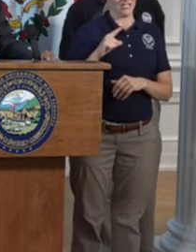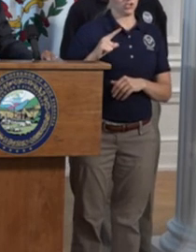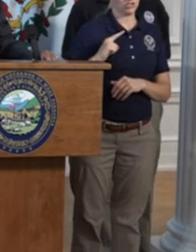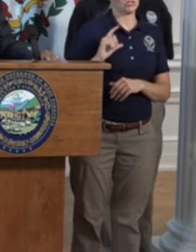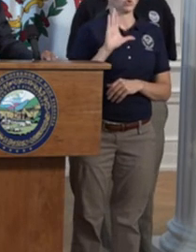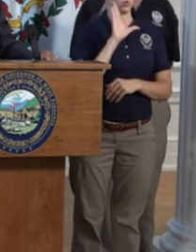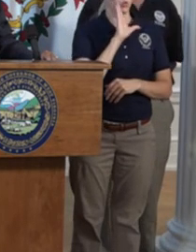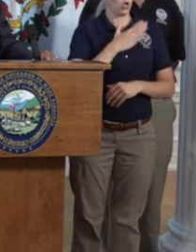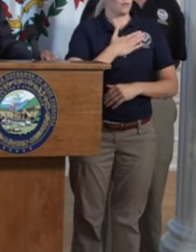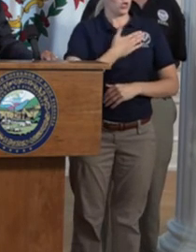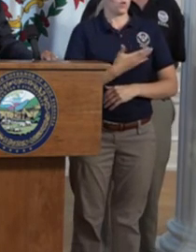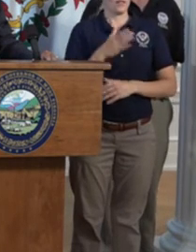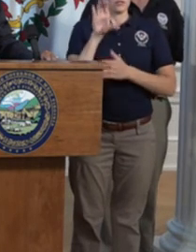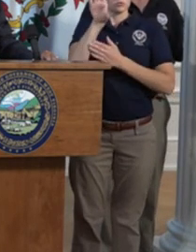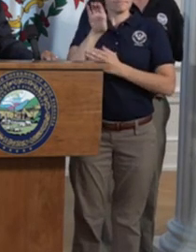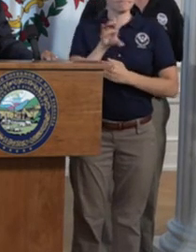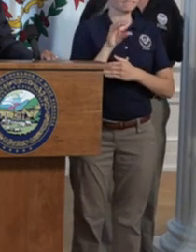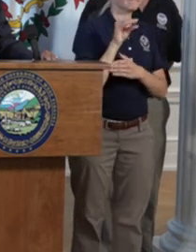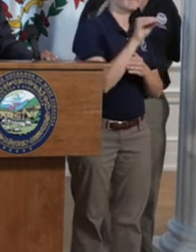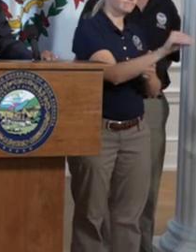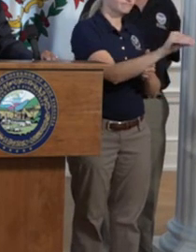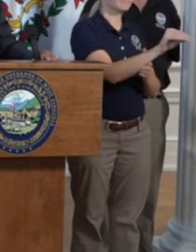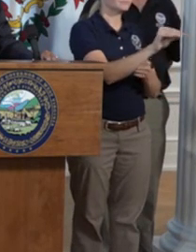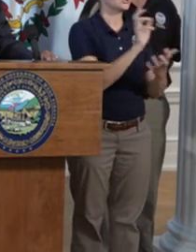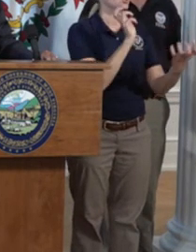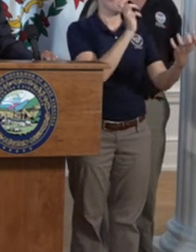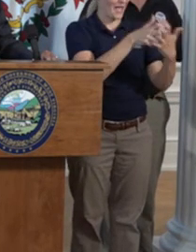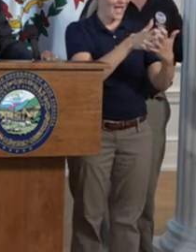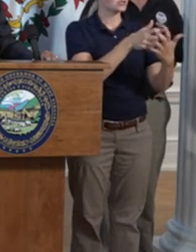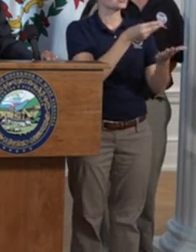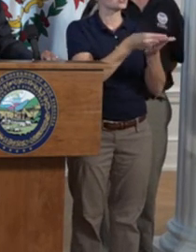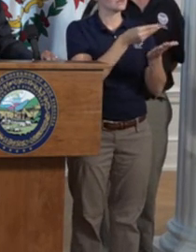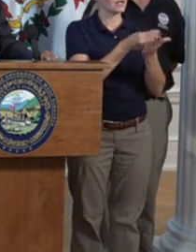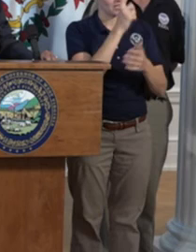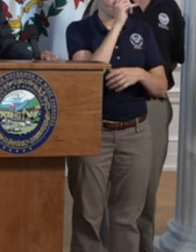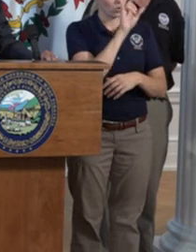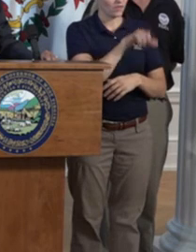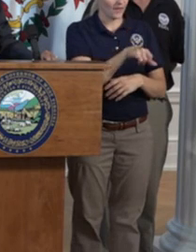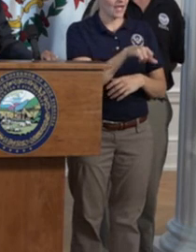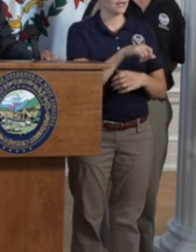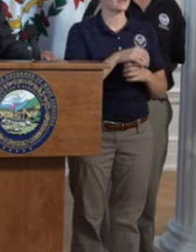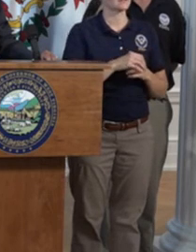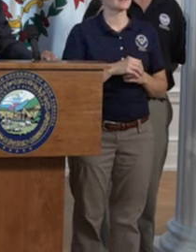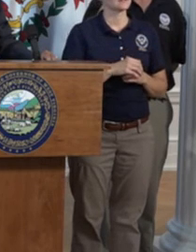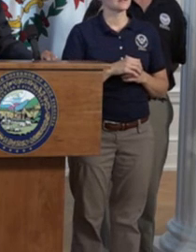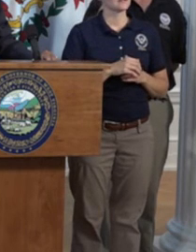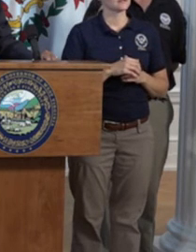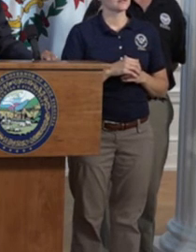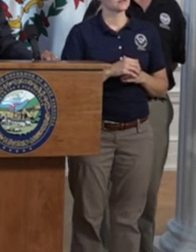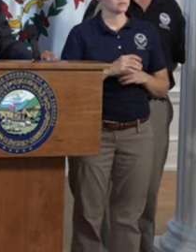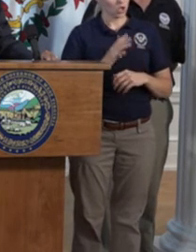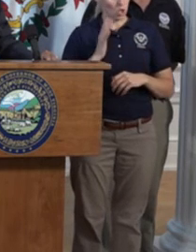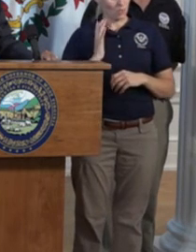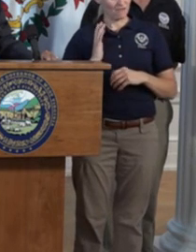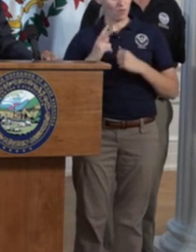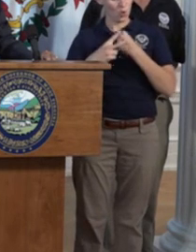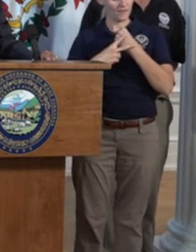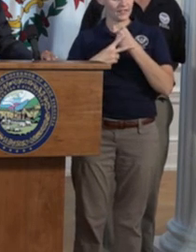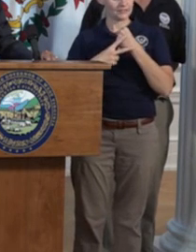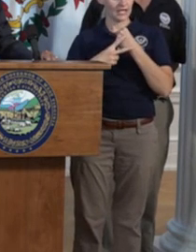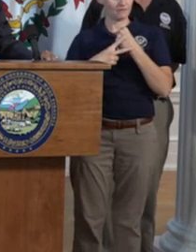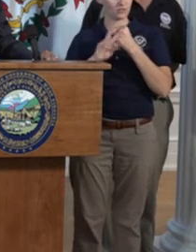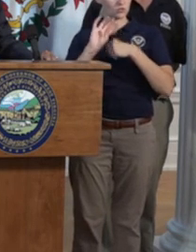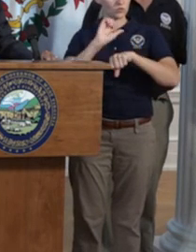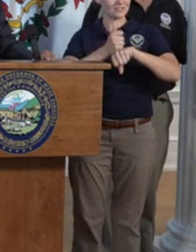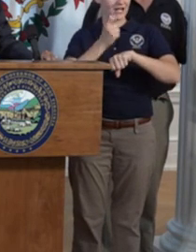us to take that money and come up with our state match. And before we had a rainy day fund, I was around here